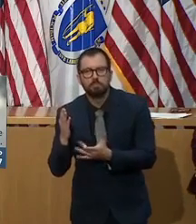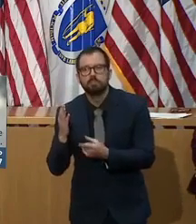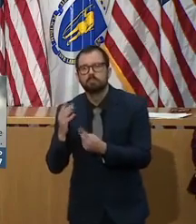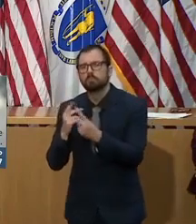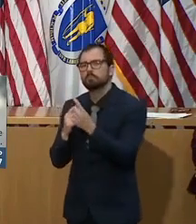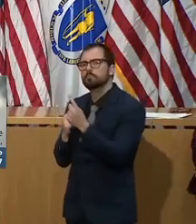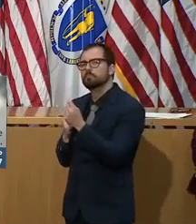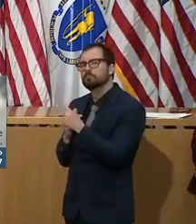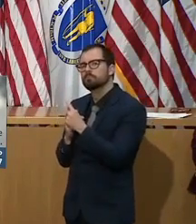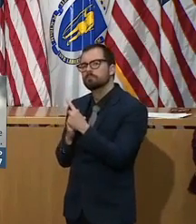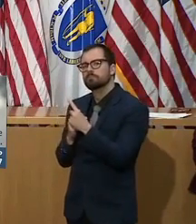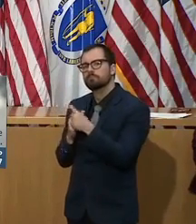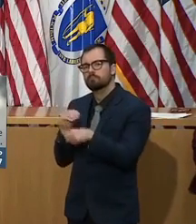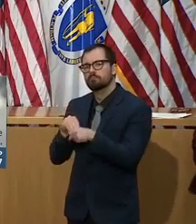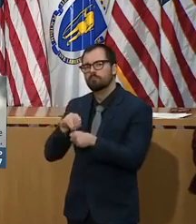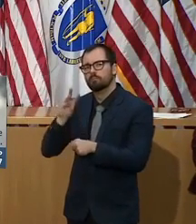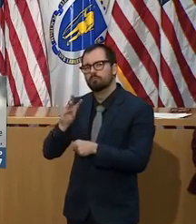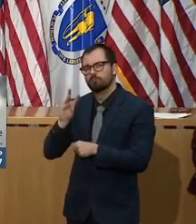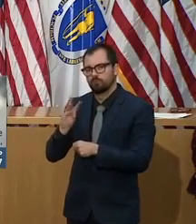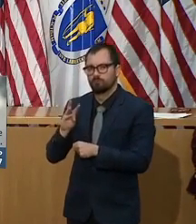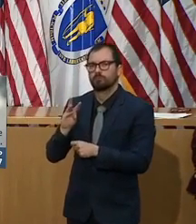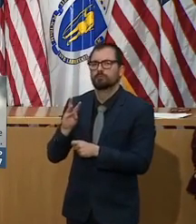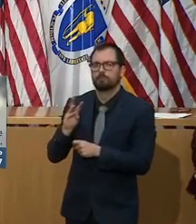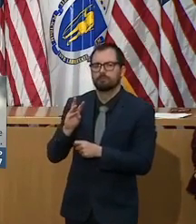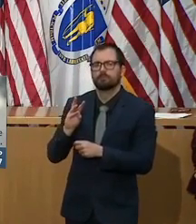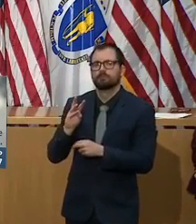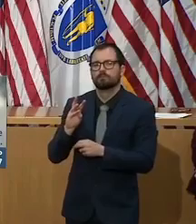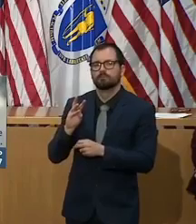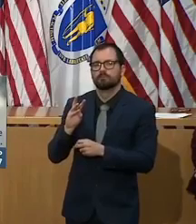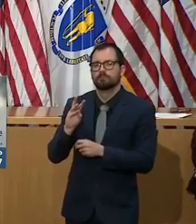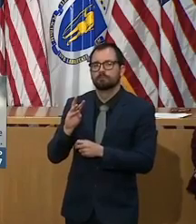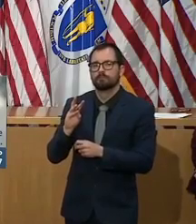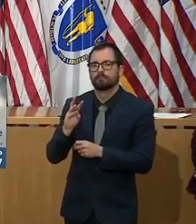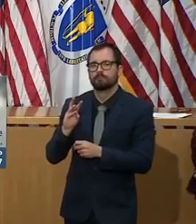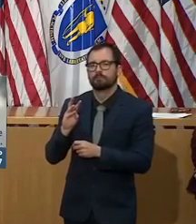him a warning about it. I think